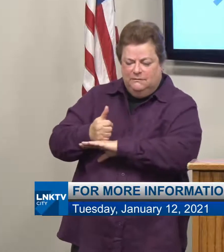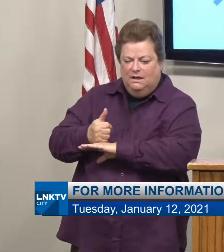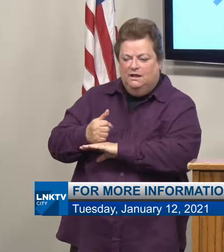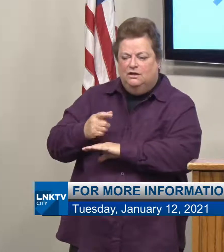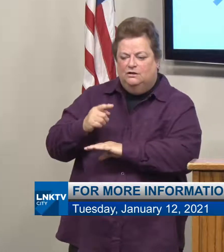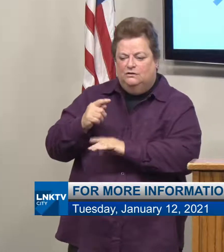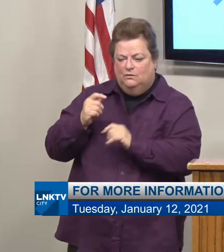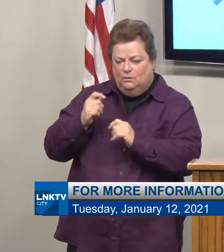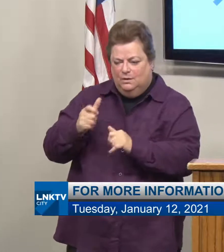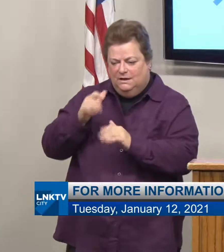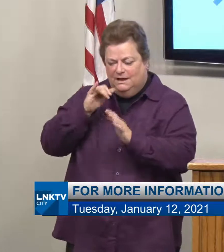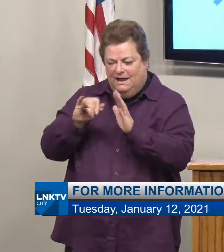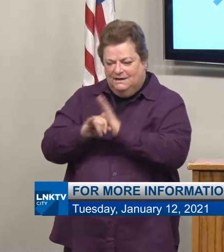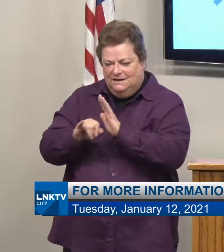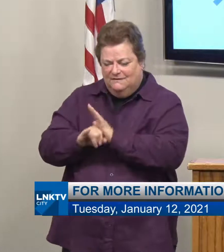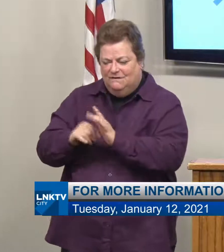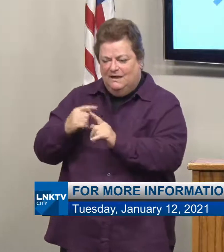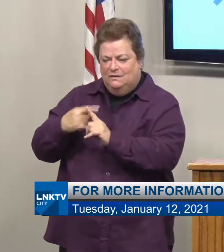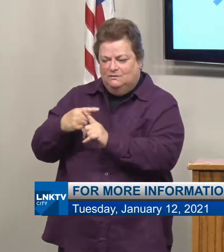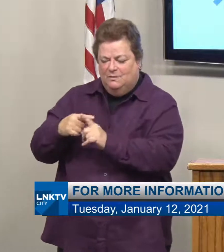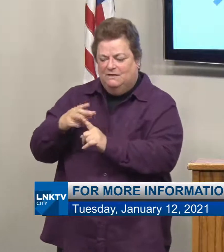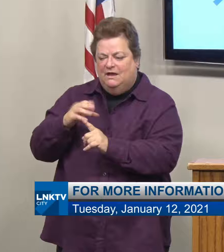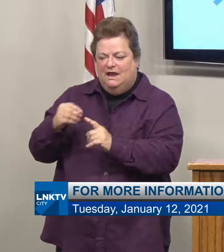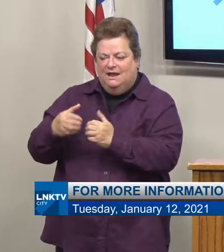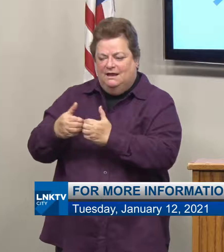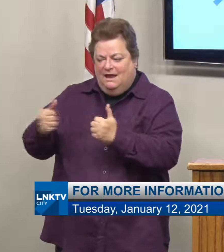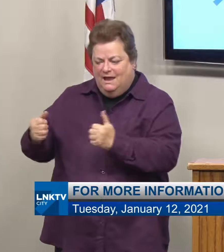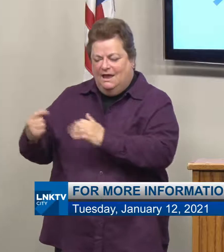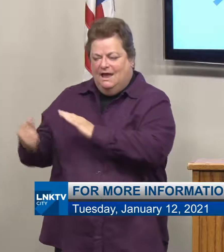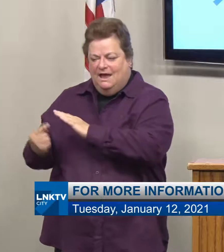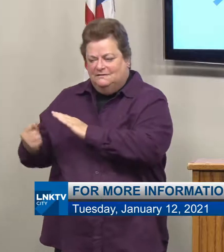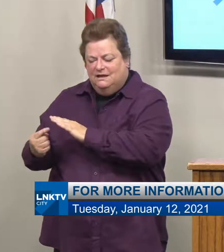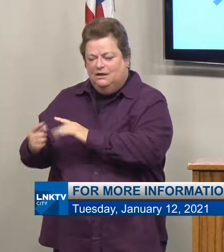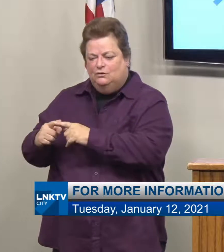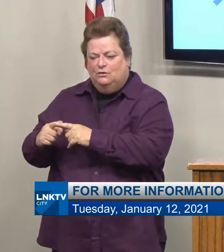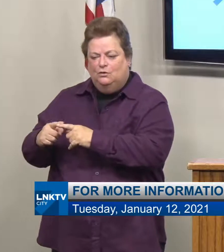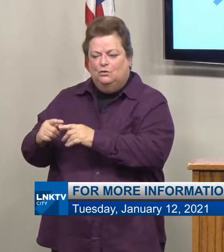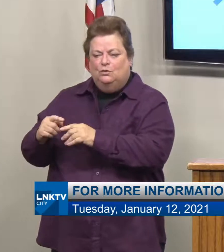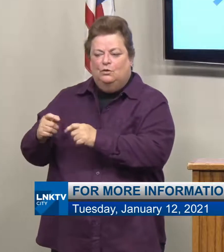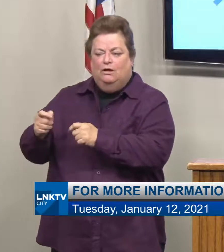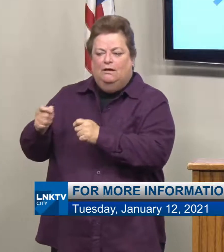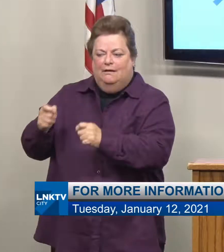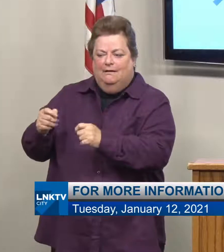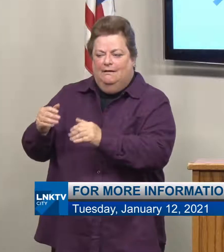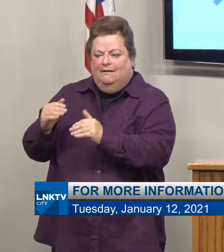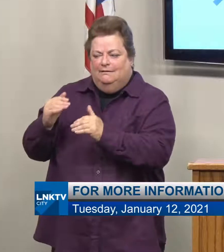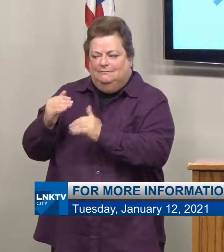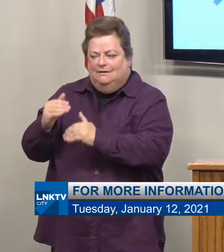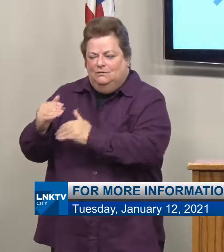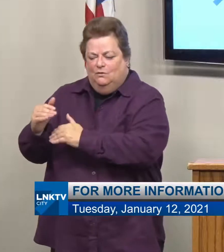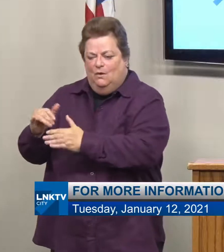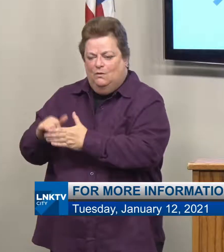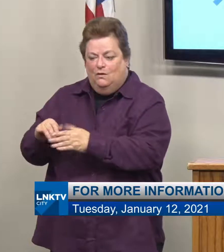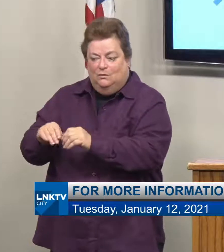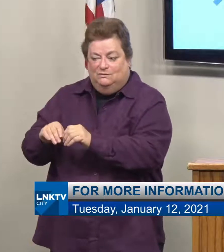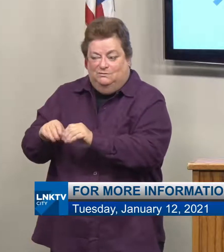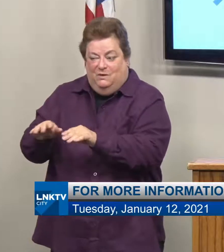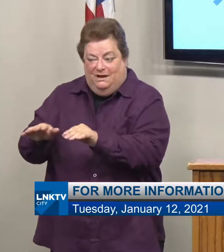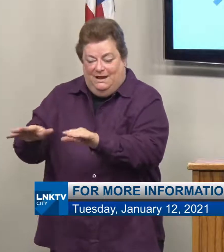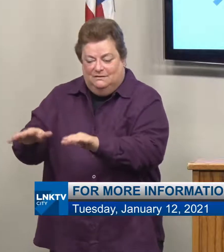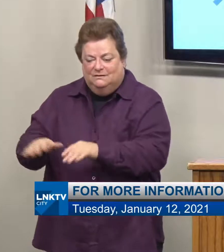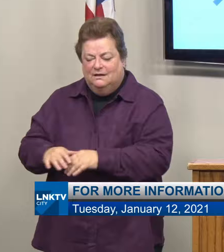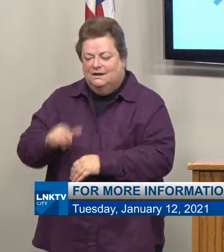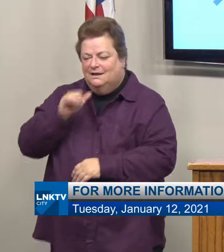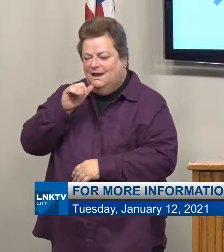identify positive cases and isolate them, control any outbreaks that are occurring. And it's not just